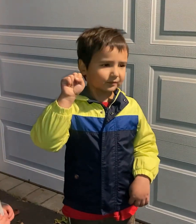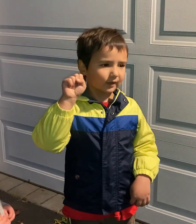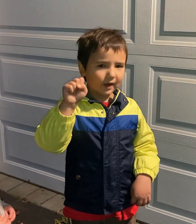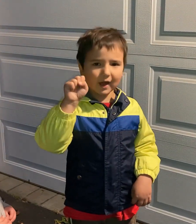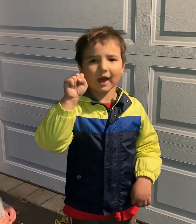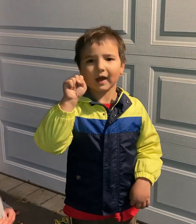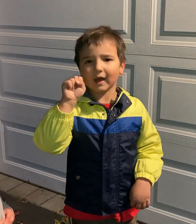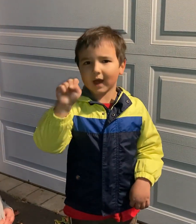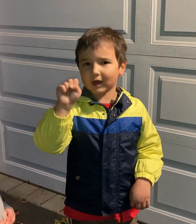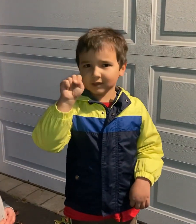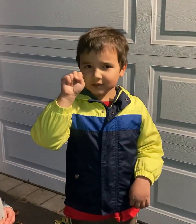A, A,